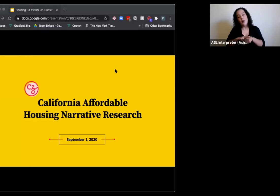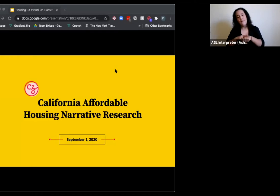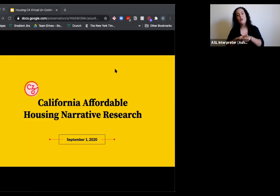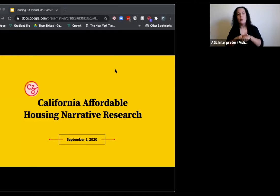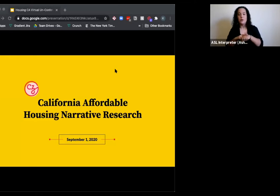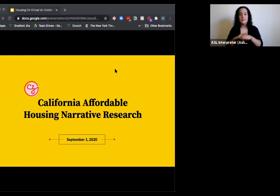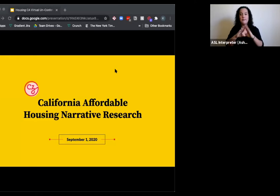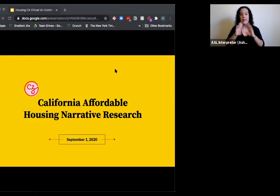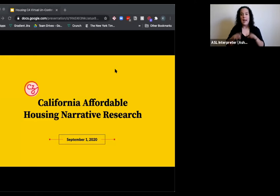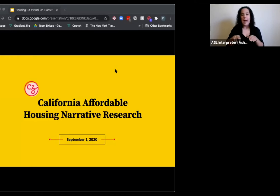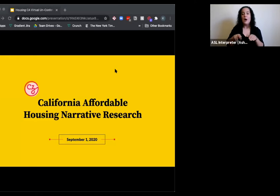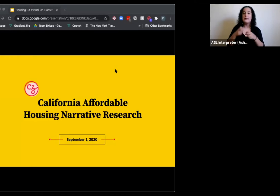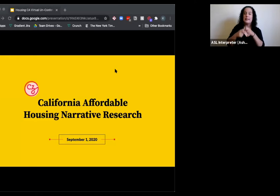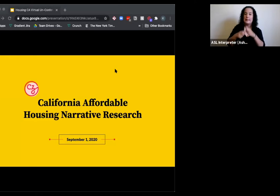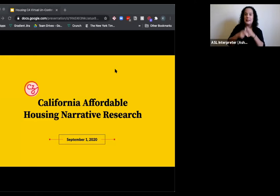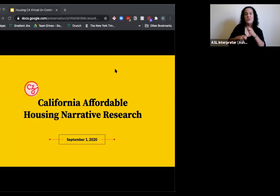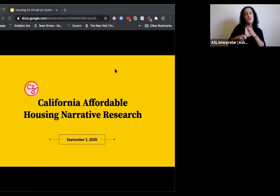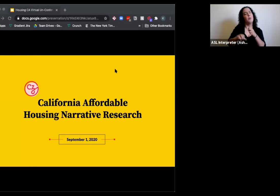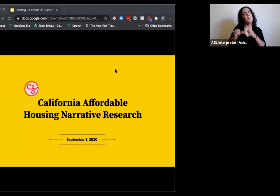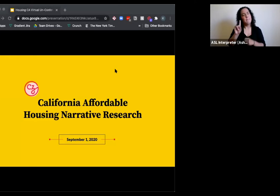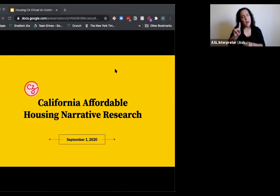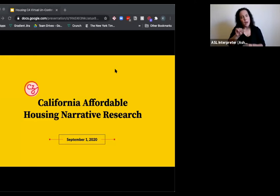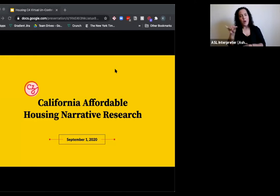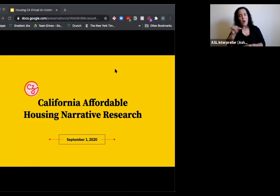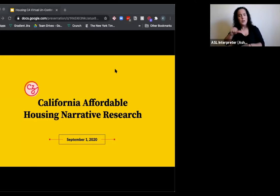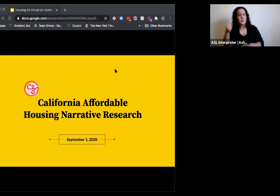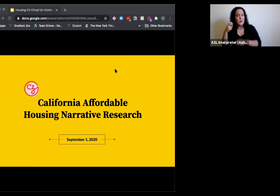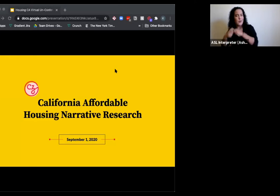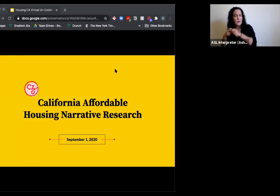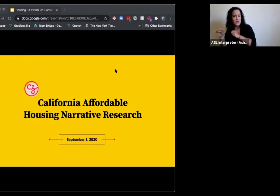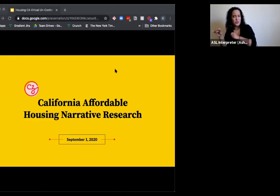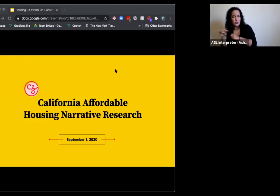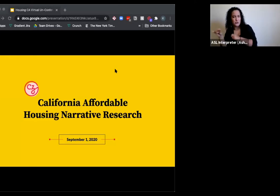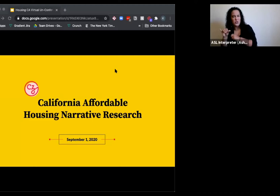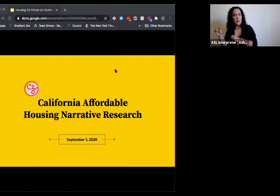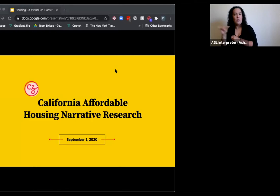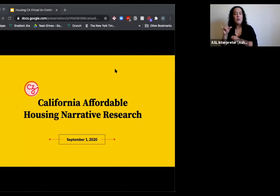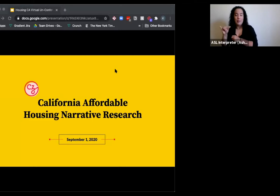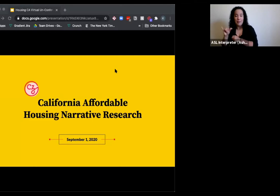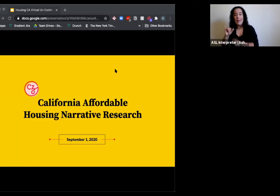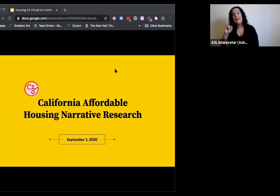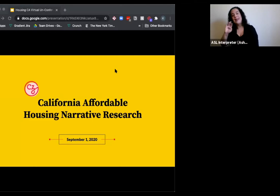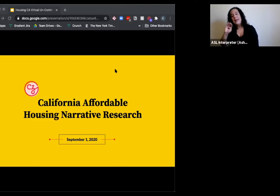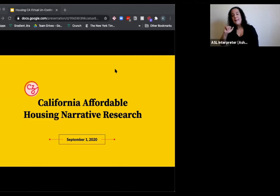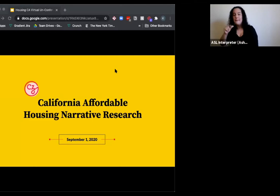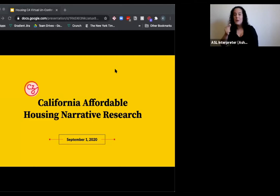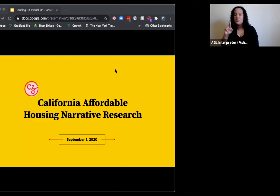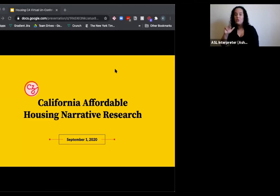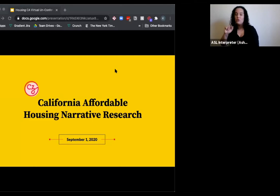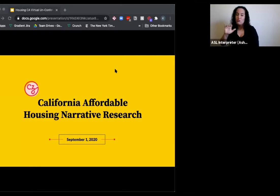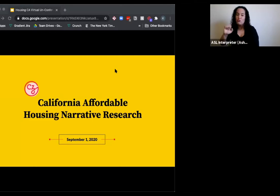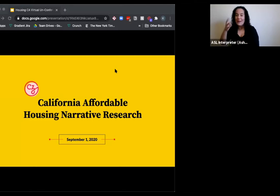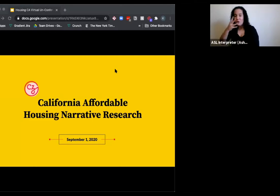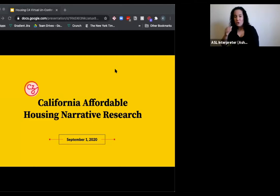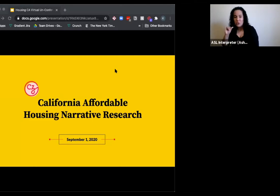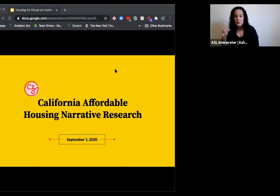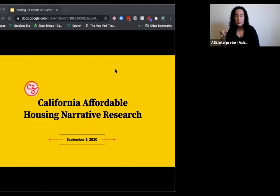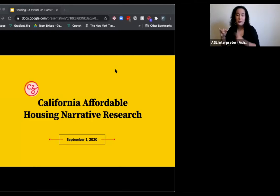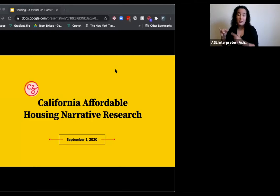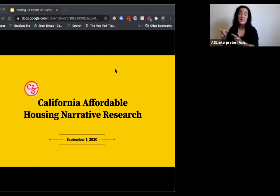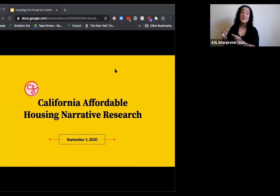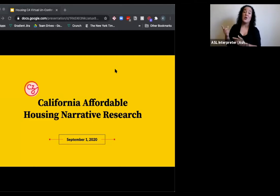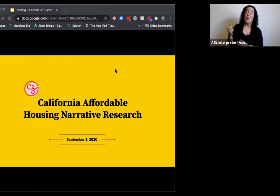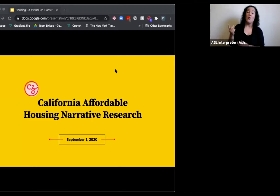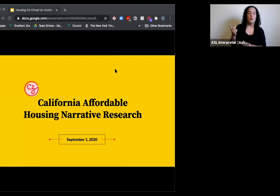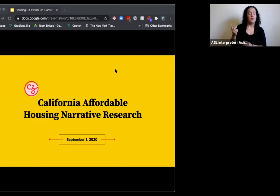but also in other very important issue areas that CZI cares about, like immigration, education reform, and criminal justice reform. So we've taken a lot of the